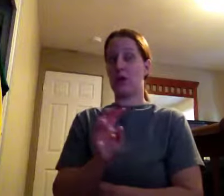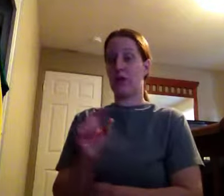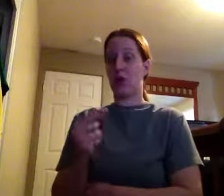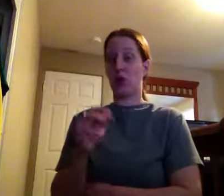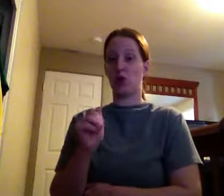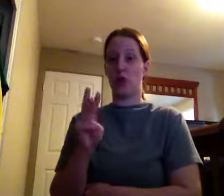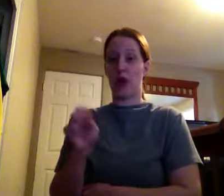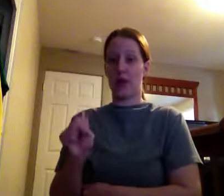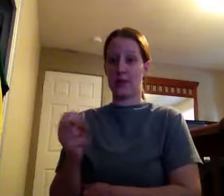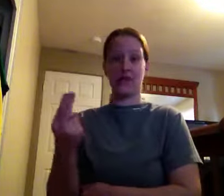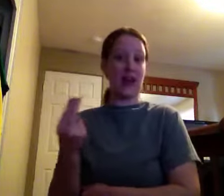step.